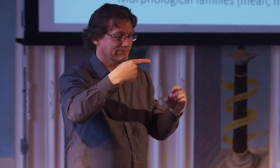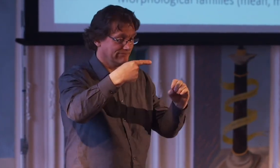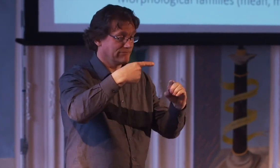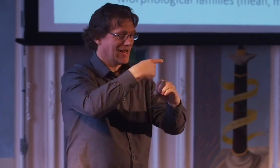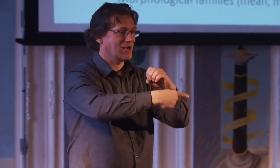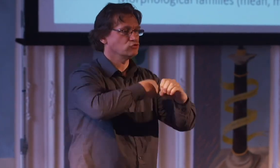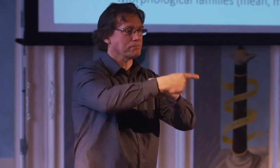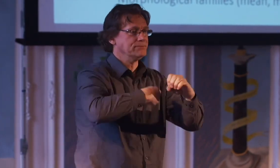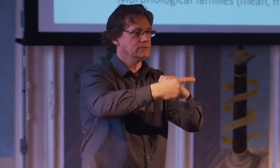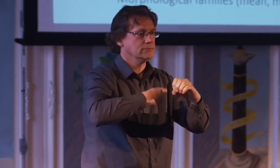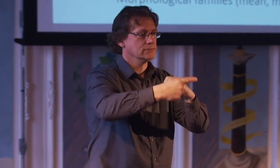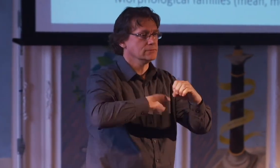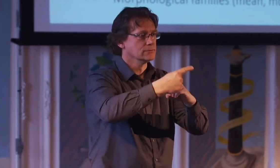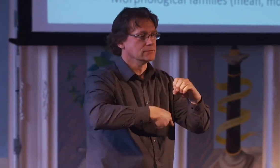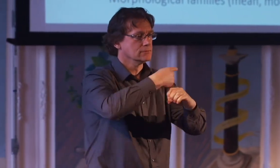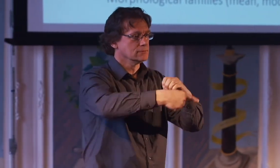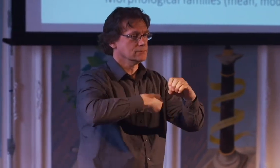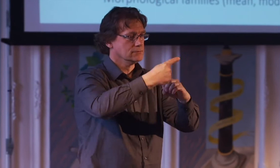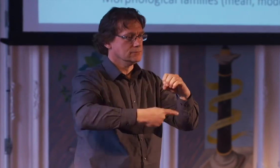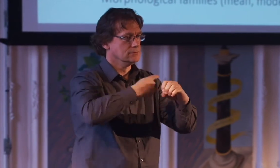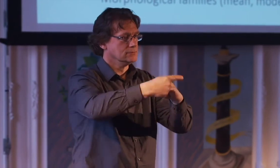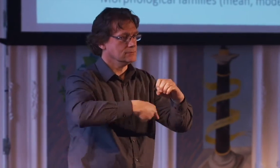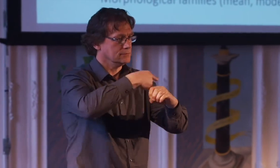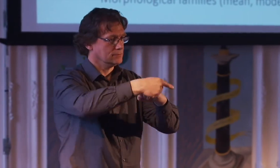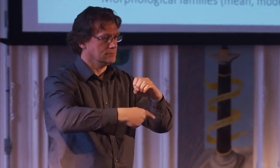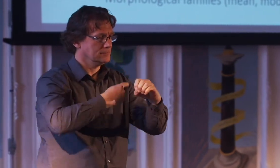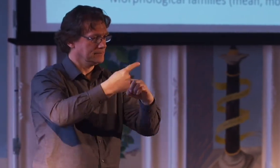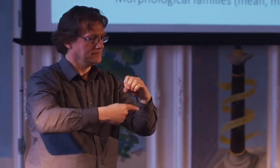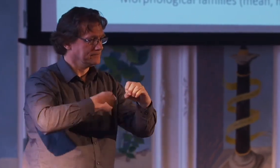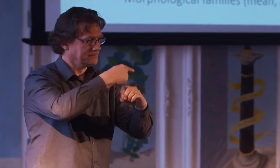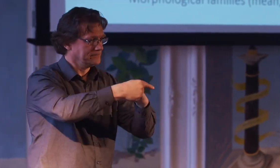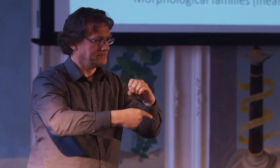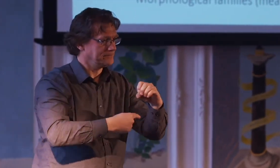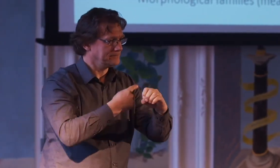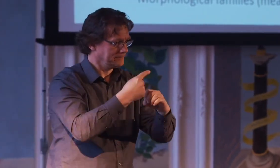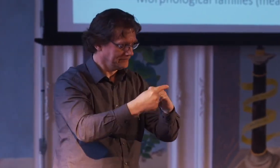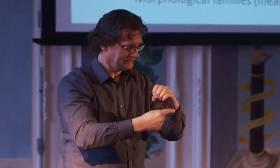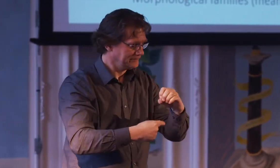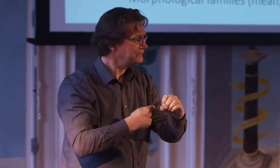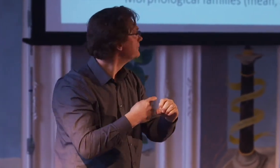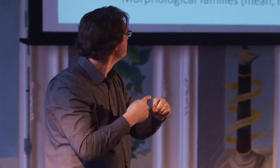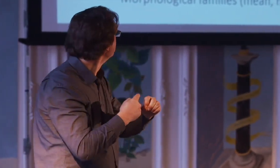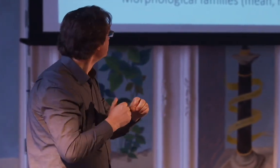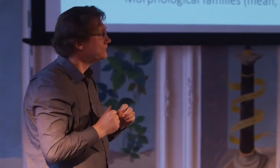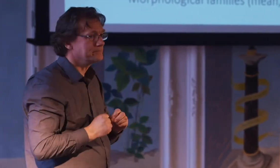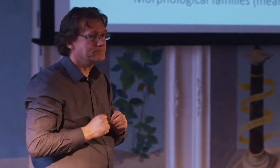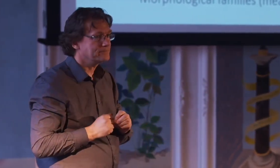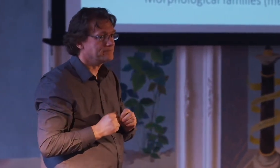object, this pointy finger sign is negative, but when you combine them, you have the negative